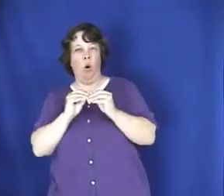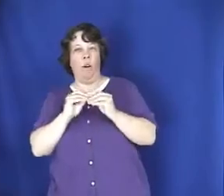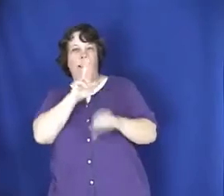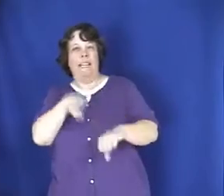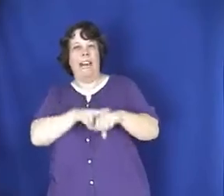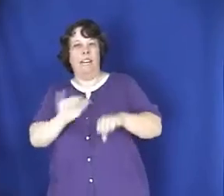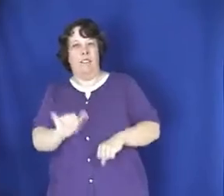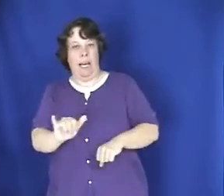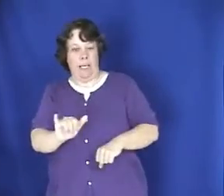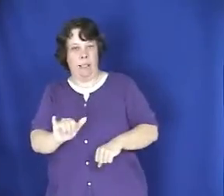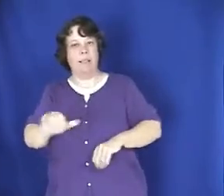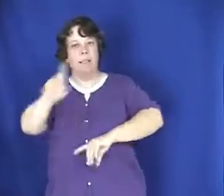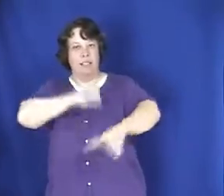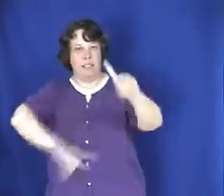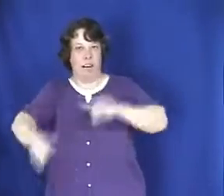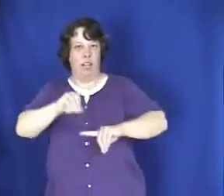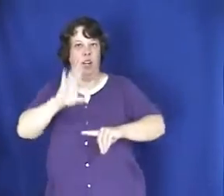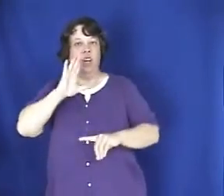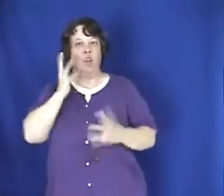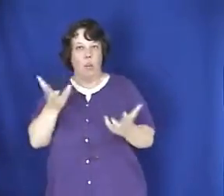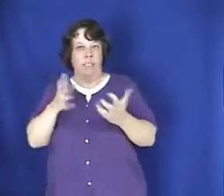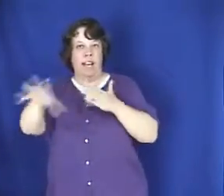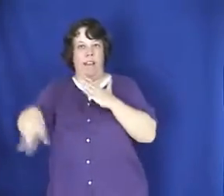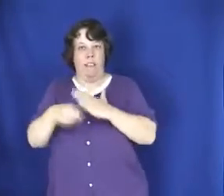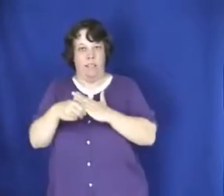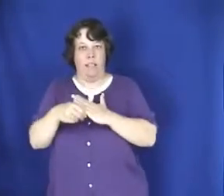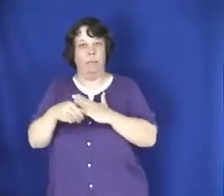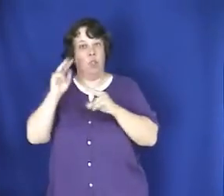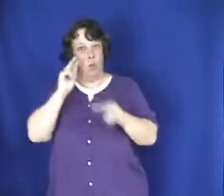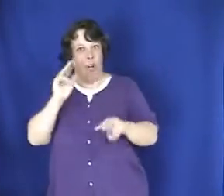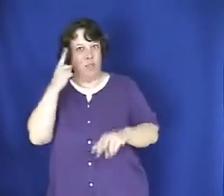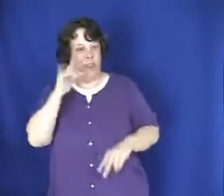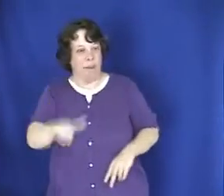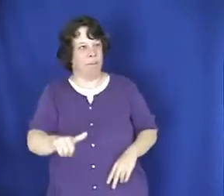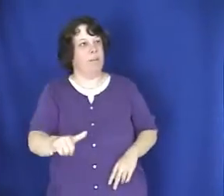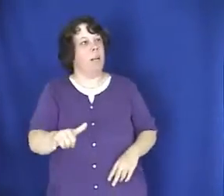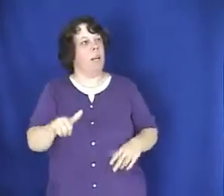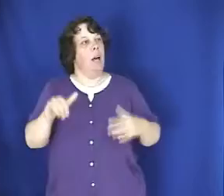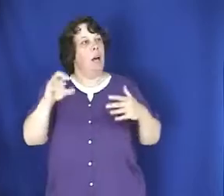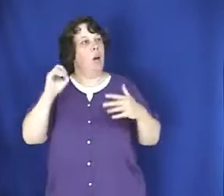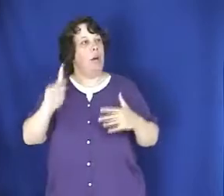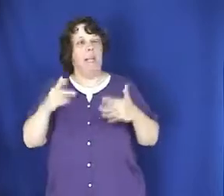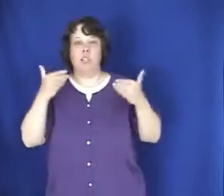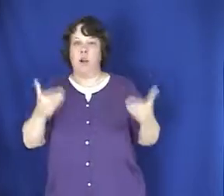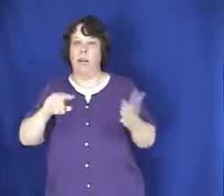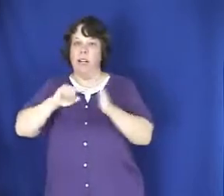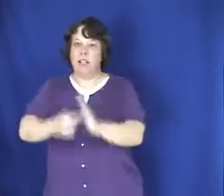more native-like in signing, you want to add these in. So watch for that. Okay, let's go ahead and start.